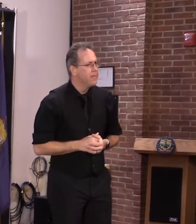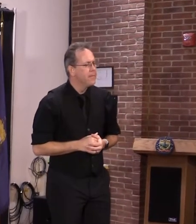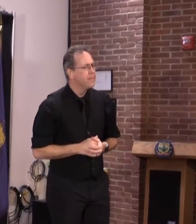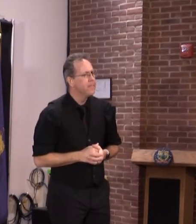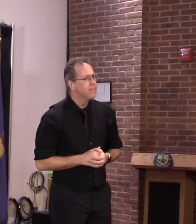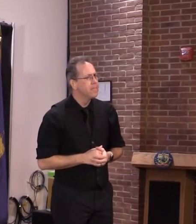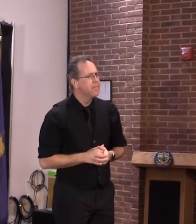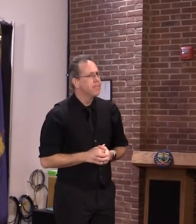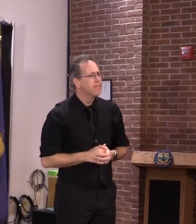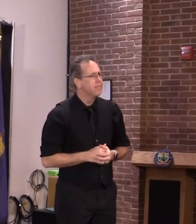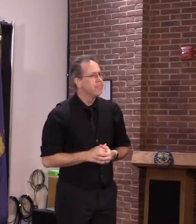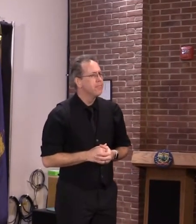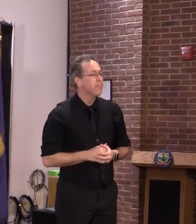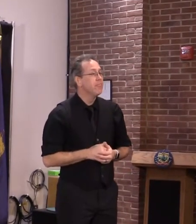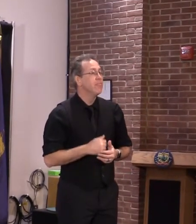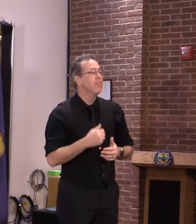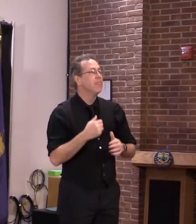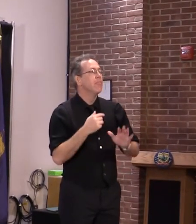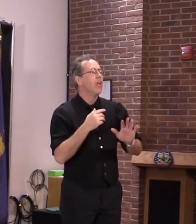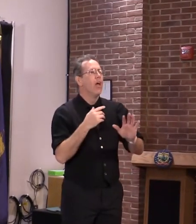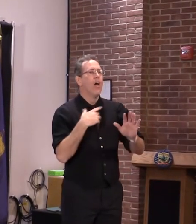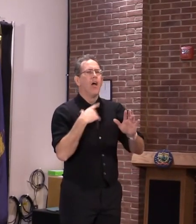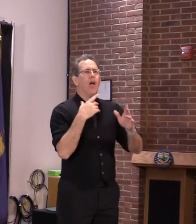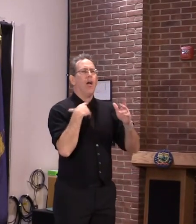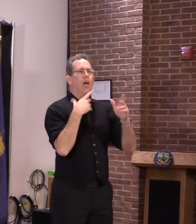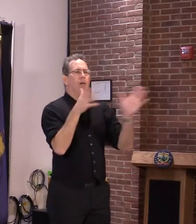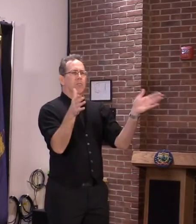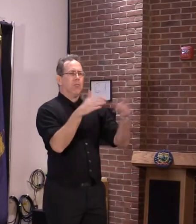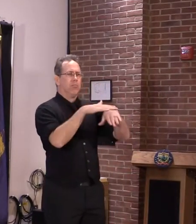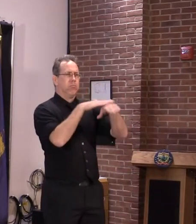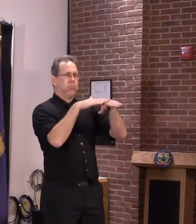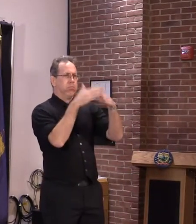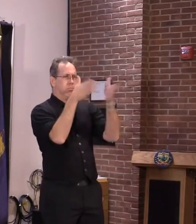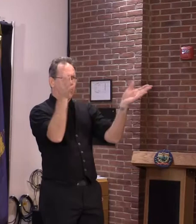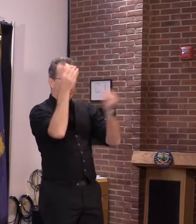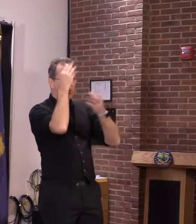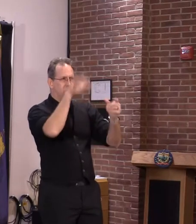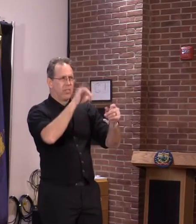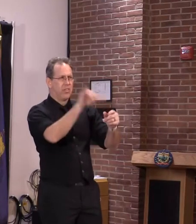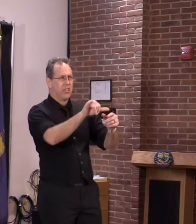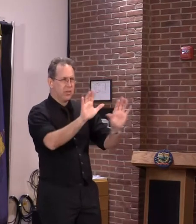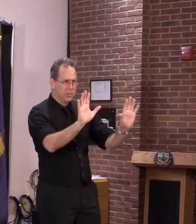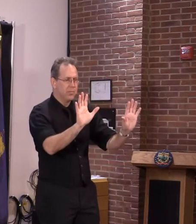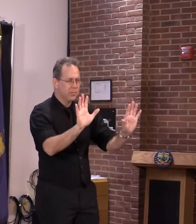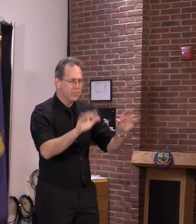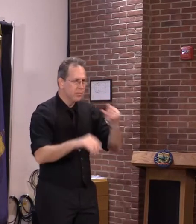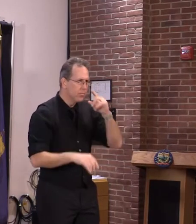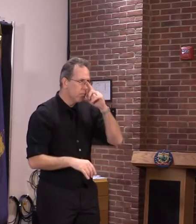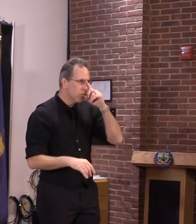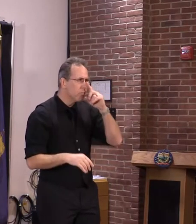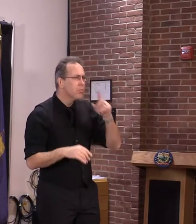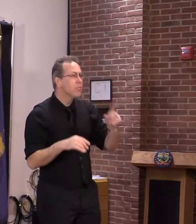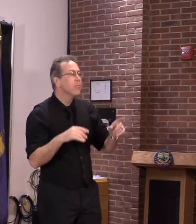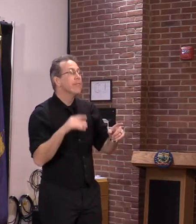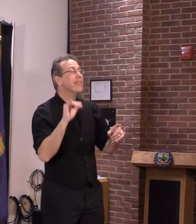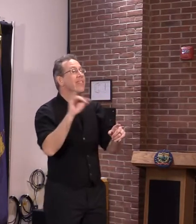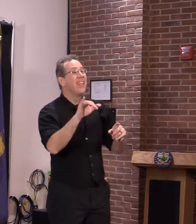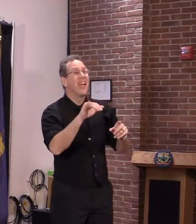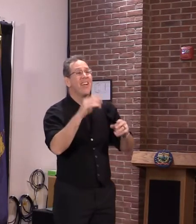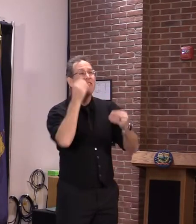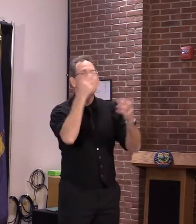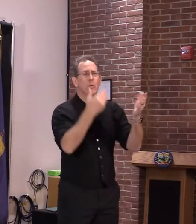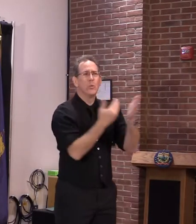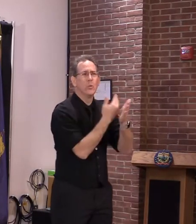Yeah, I'll keep this rather general because even before we get updated guidelines that